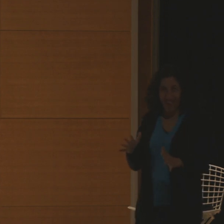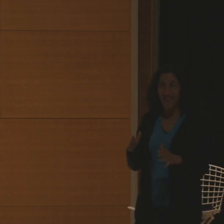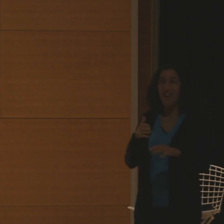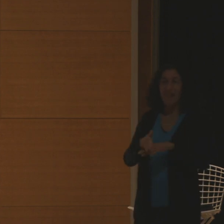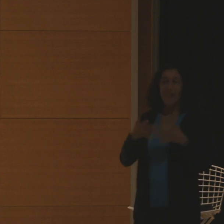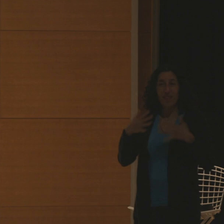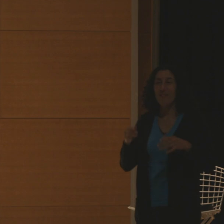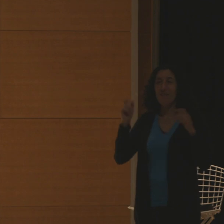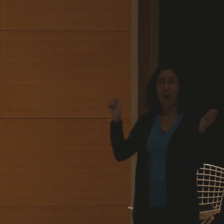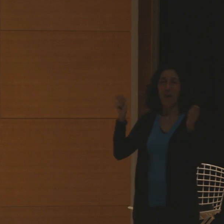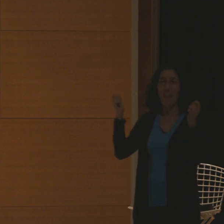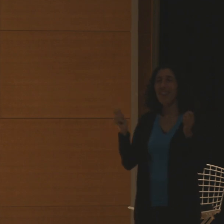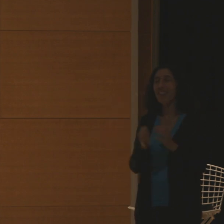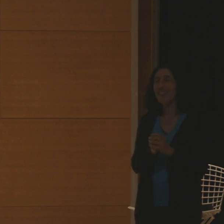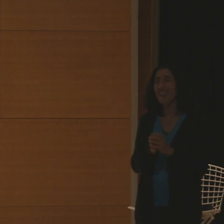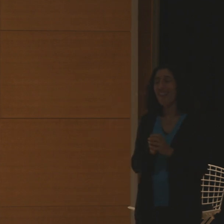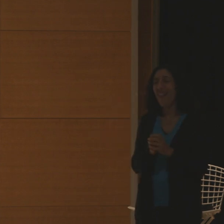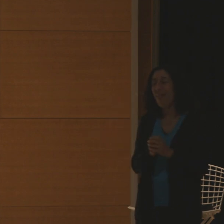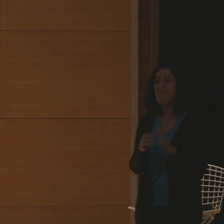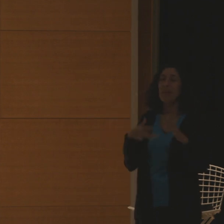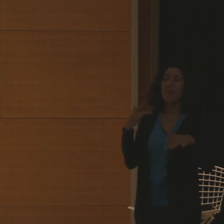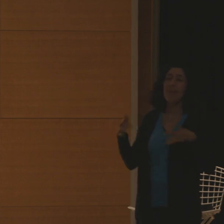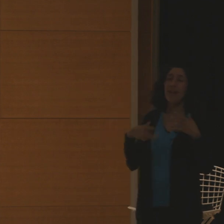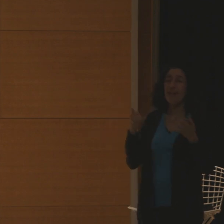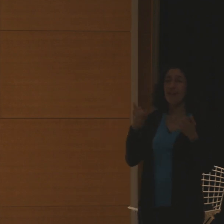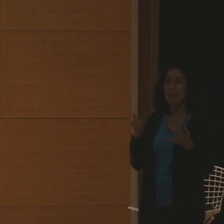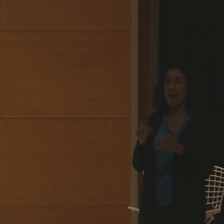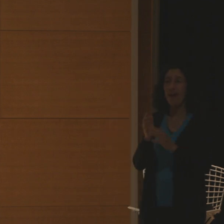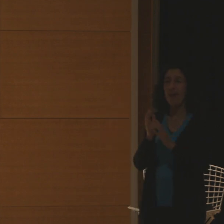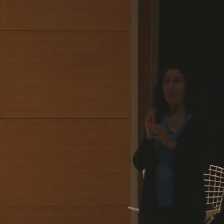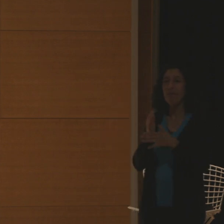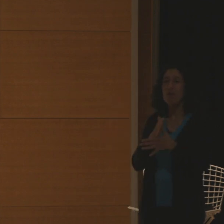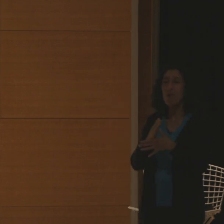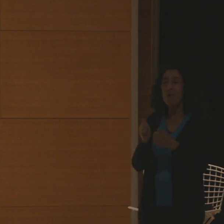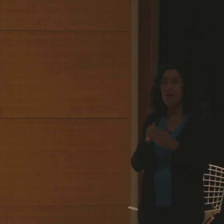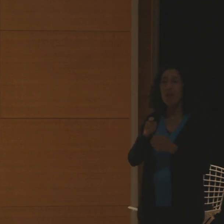this. So I'm really excited to share this moment with everyone.